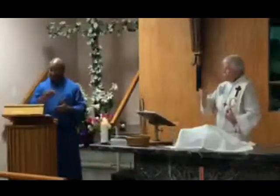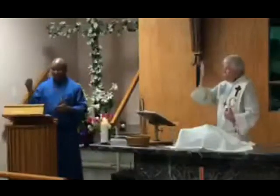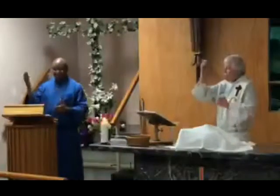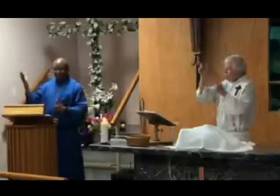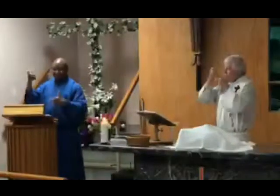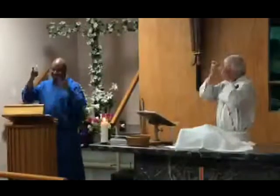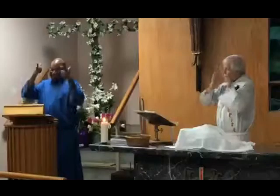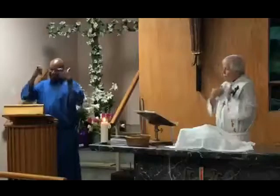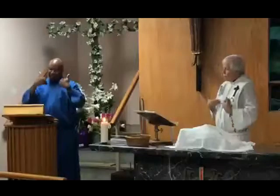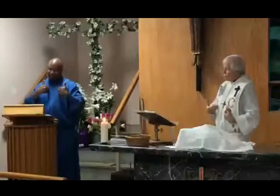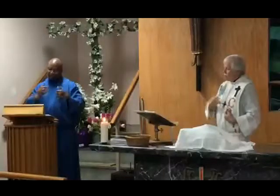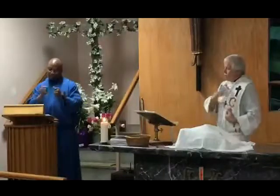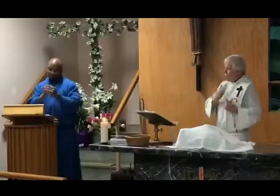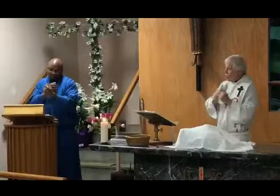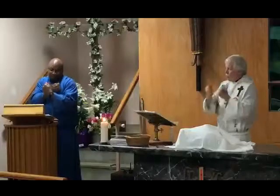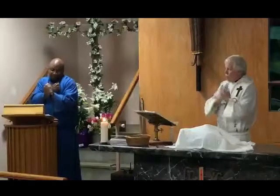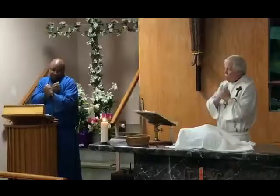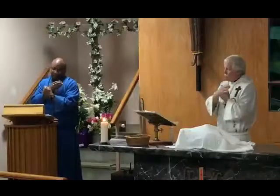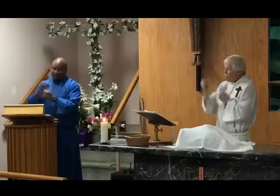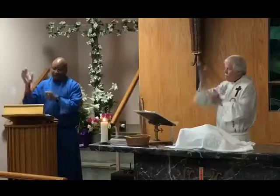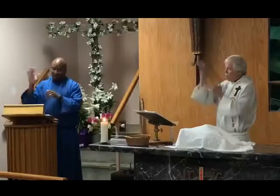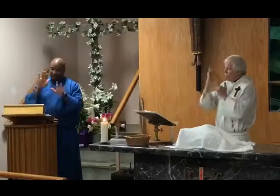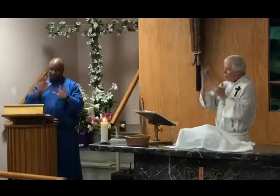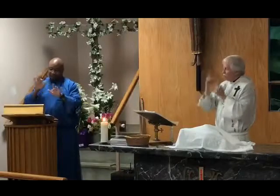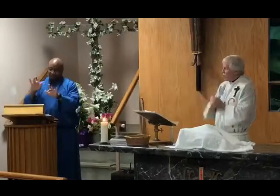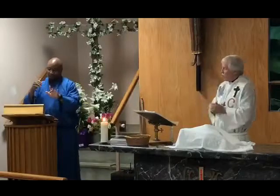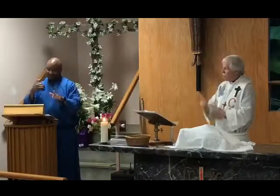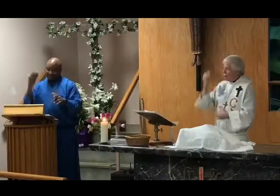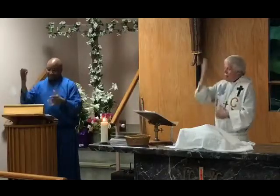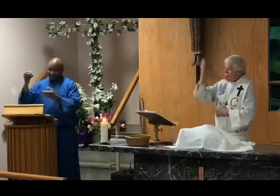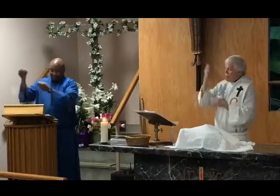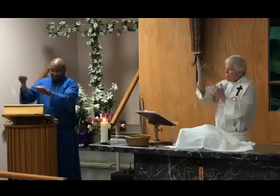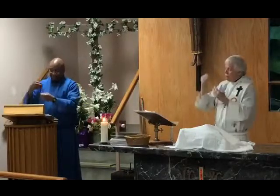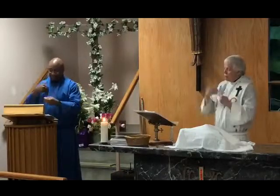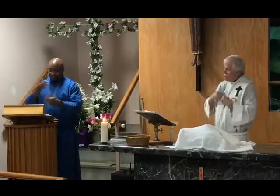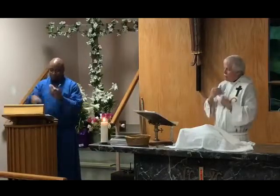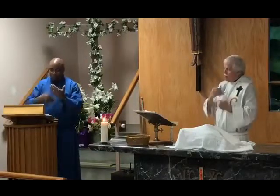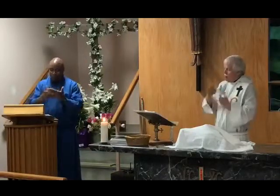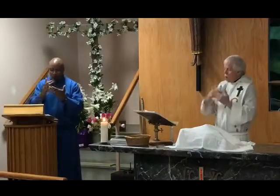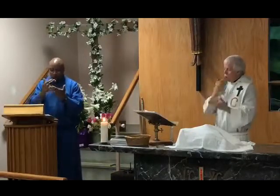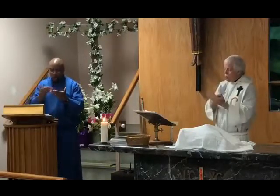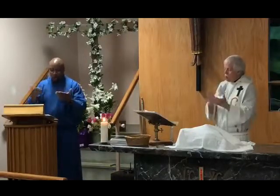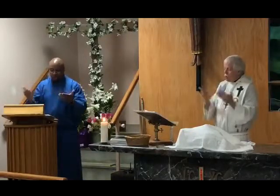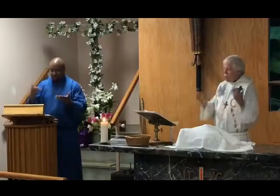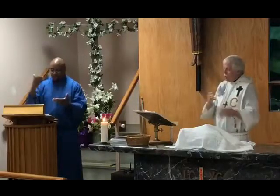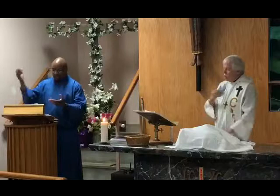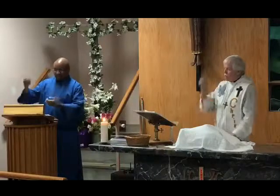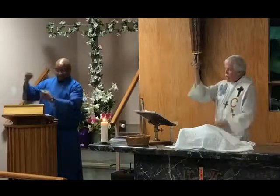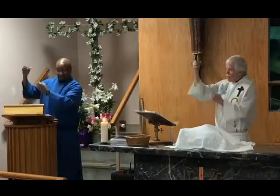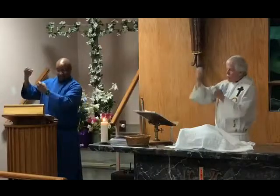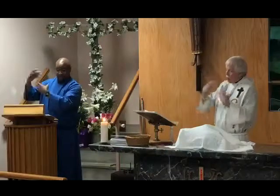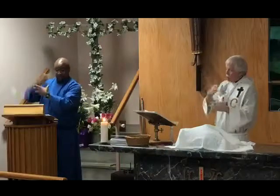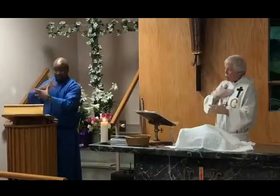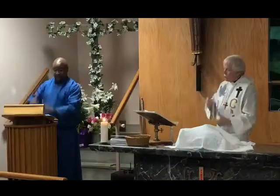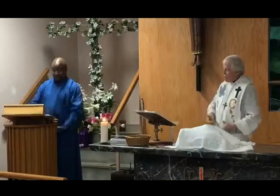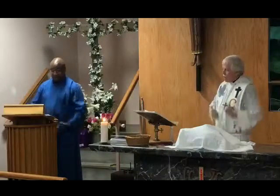me, and he crowns me with love and mercy. He gives me all good things,